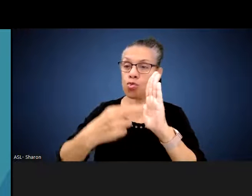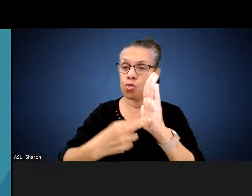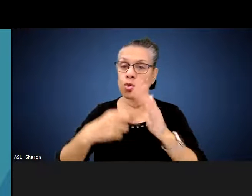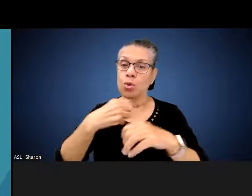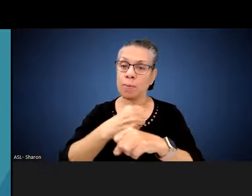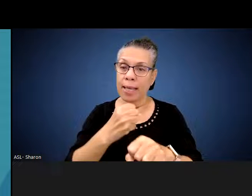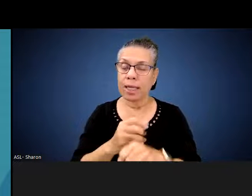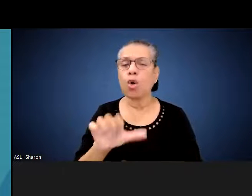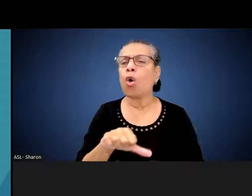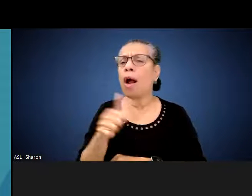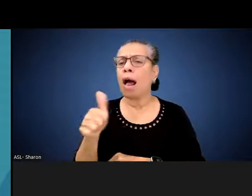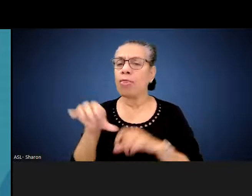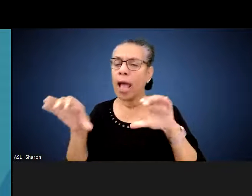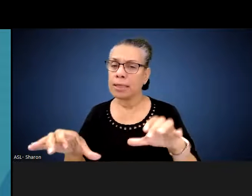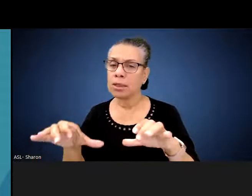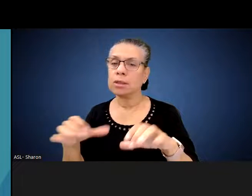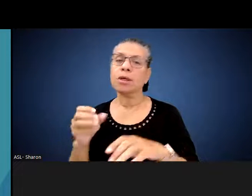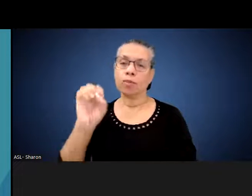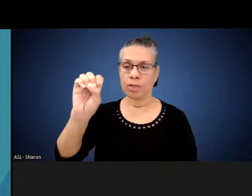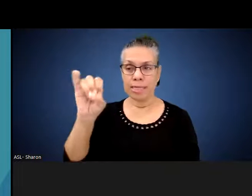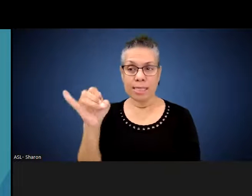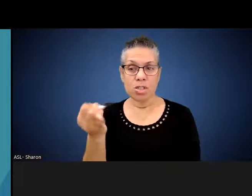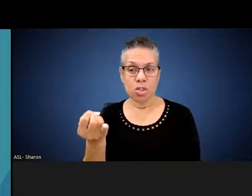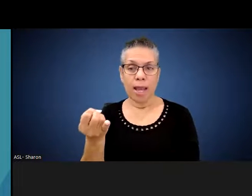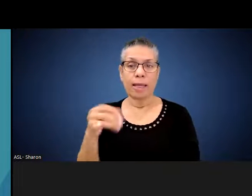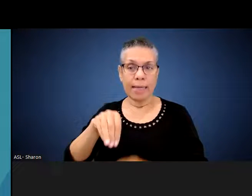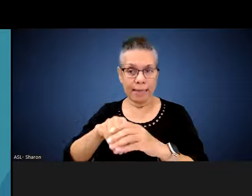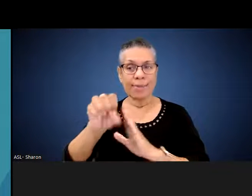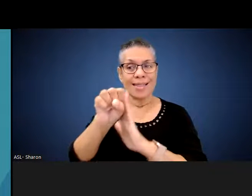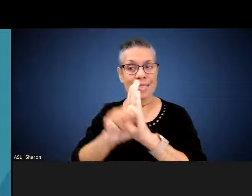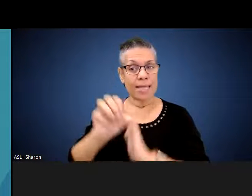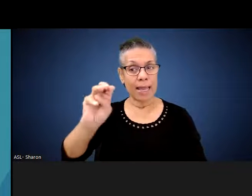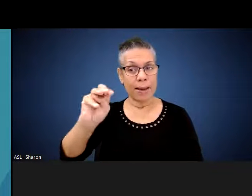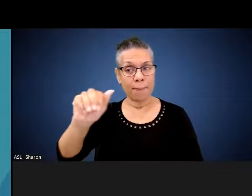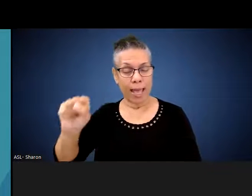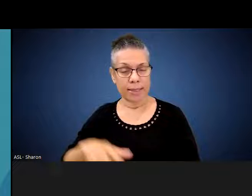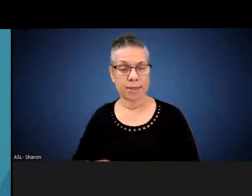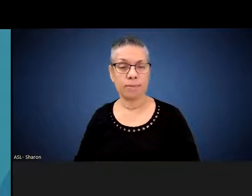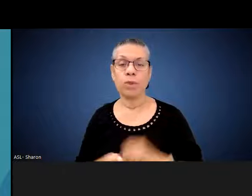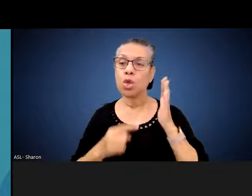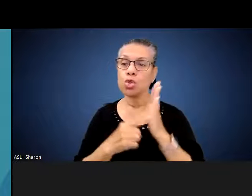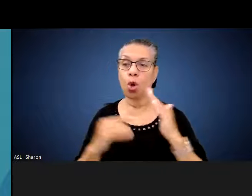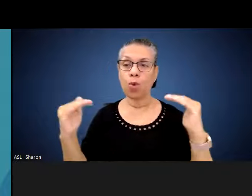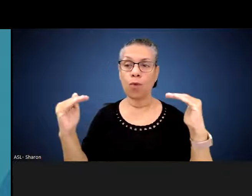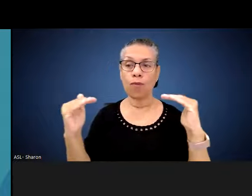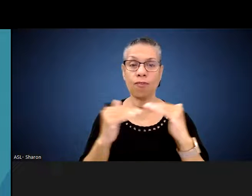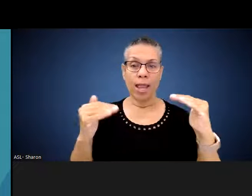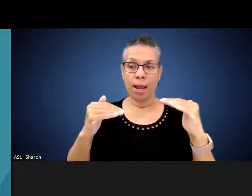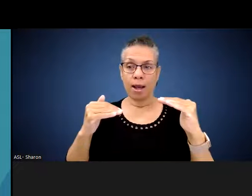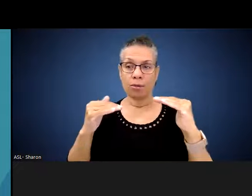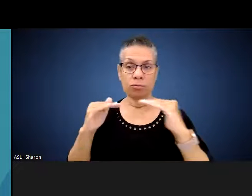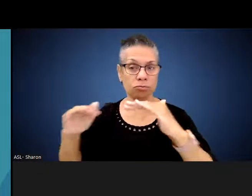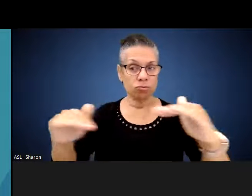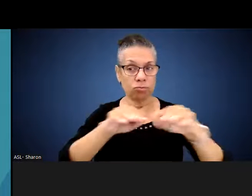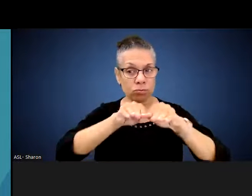to further environmental justice through the Commonwealth, demonstrate the fair distribution of benefits that has